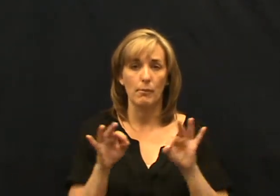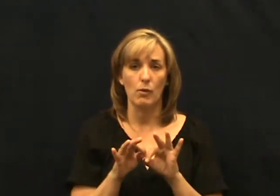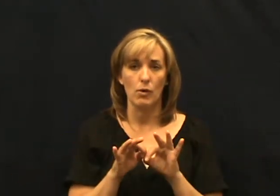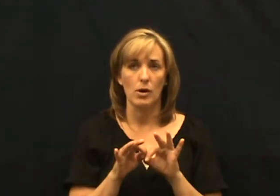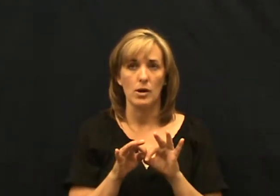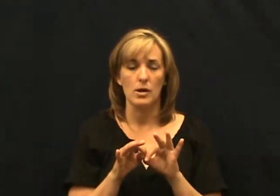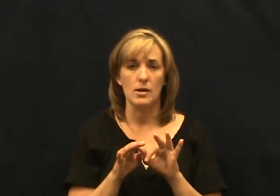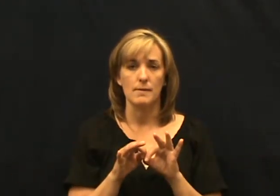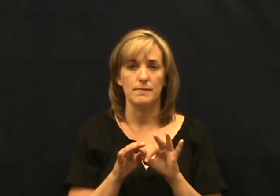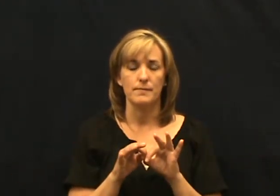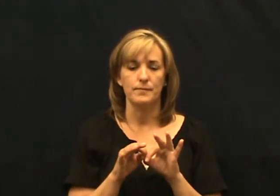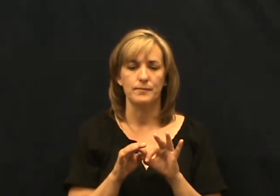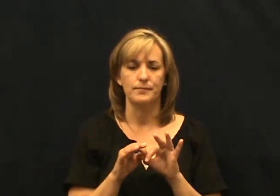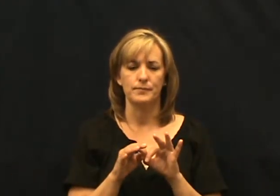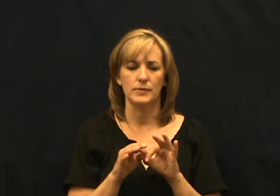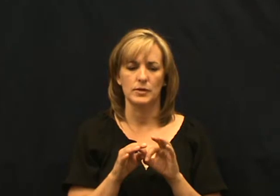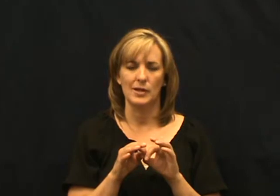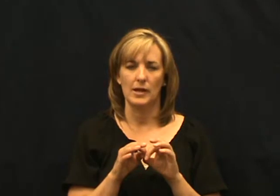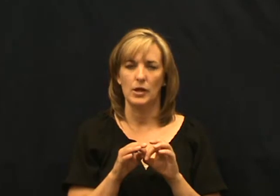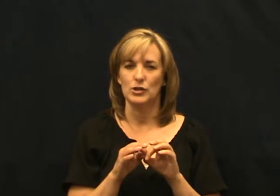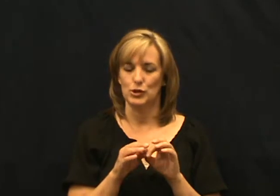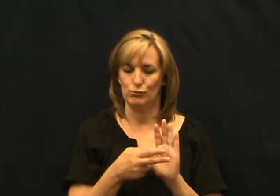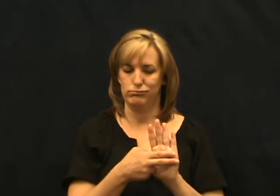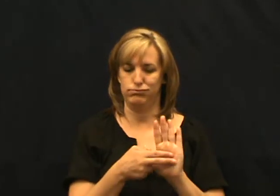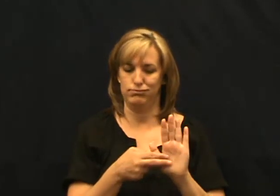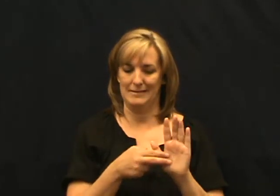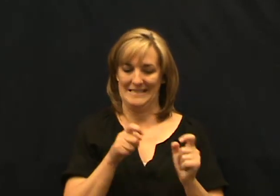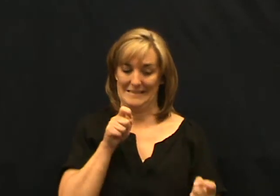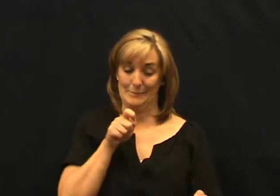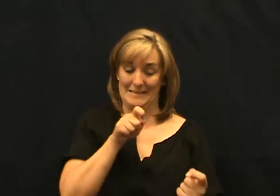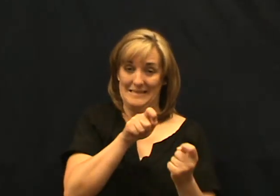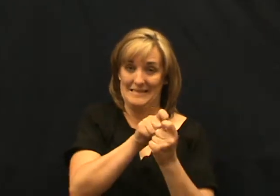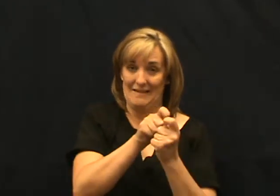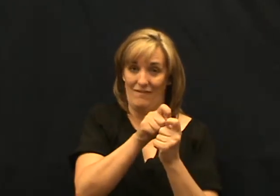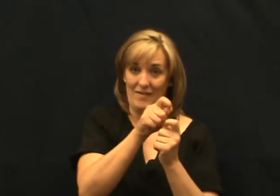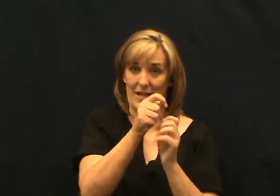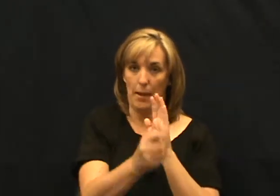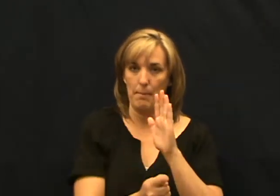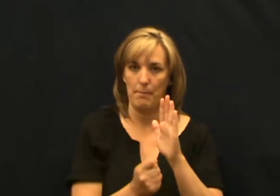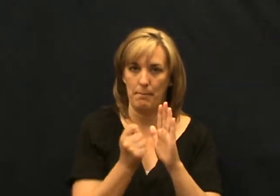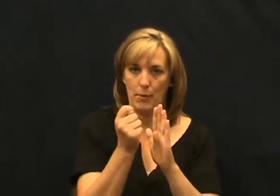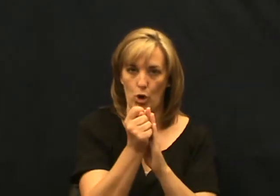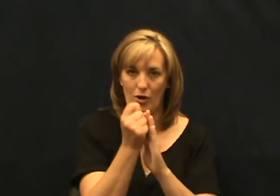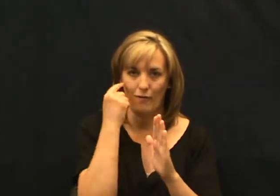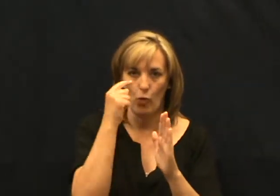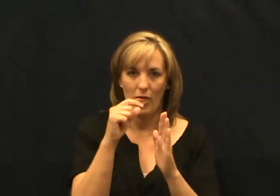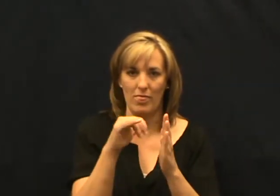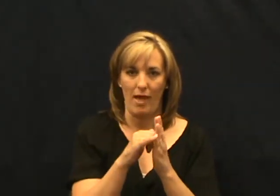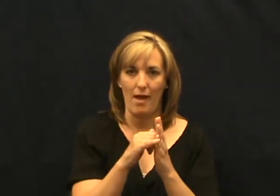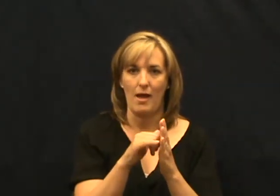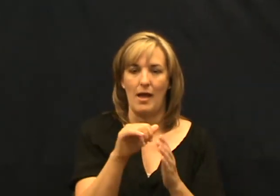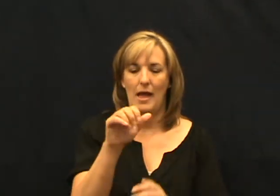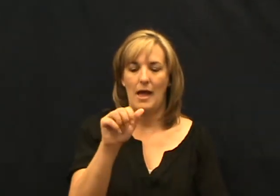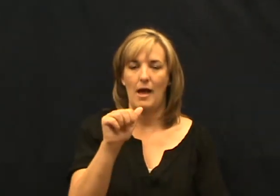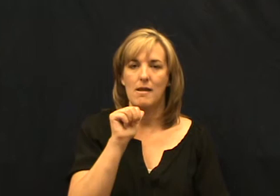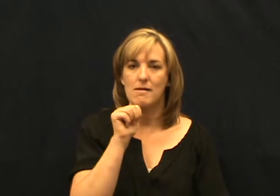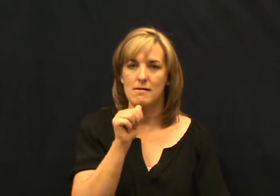to designate the period for this unadjusted trial balance. And when I say that